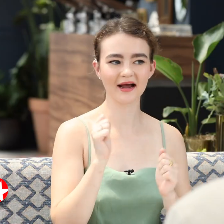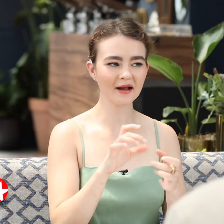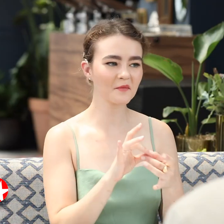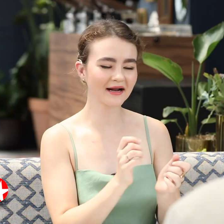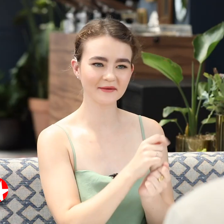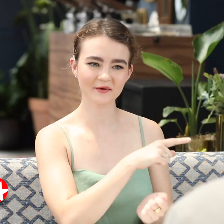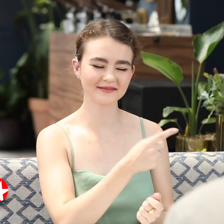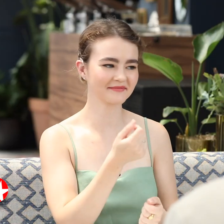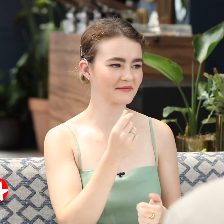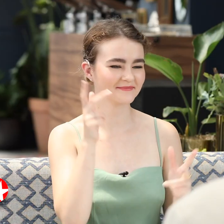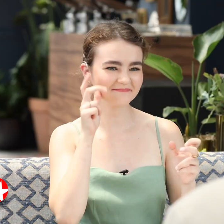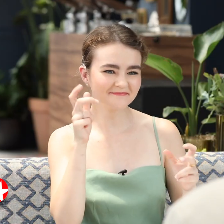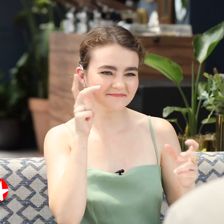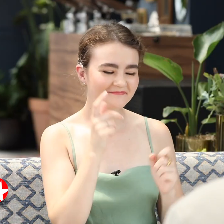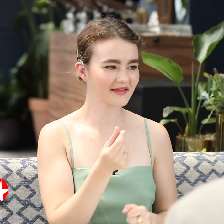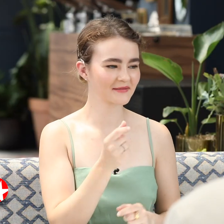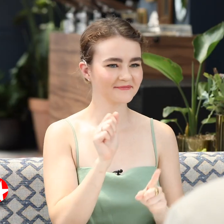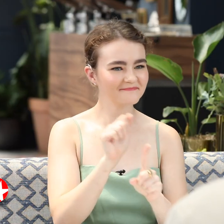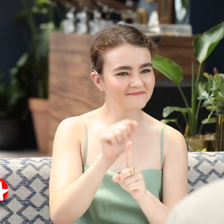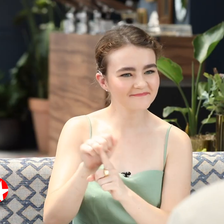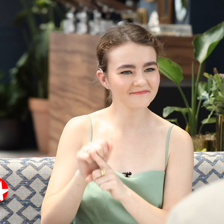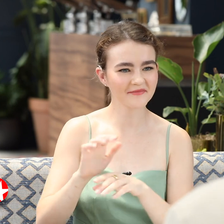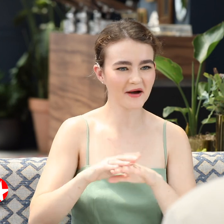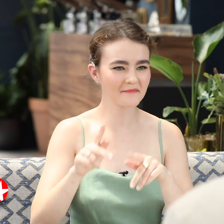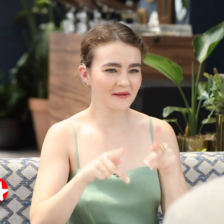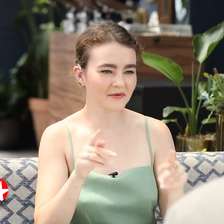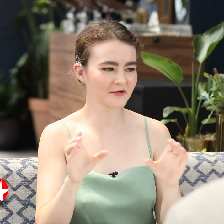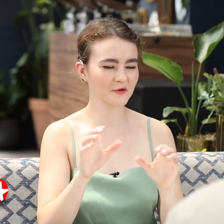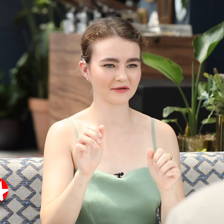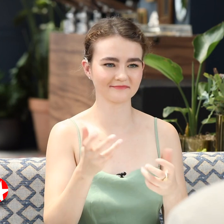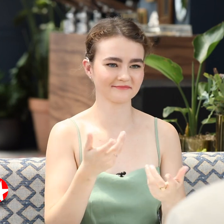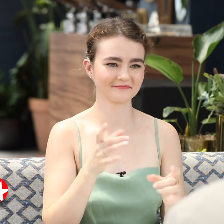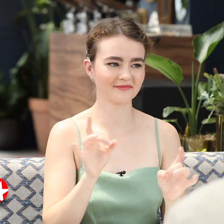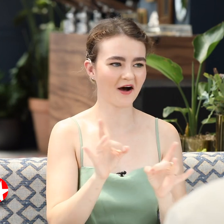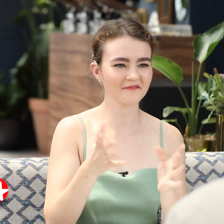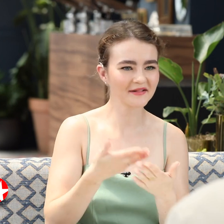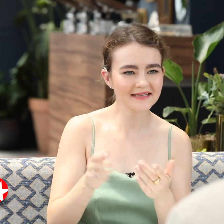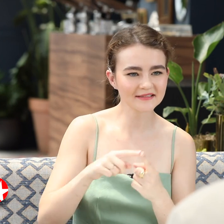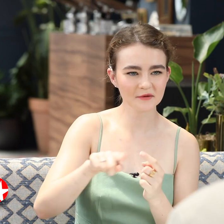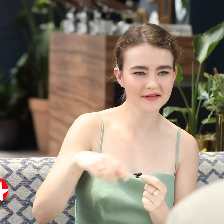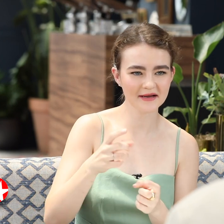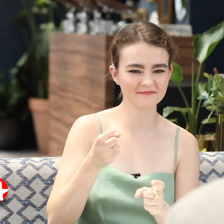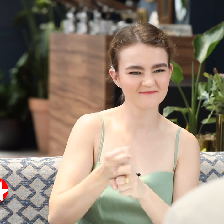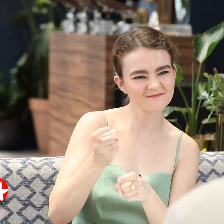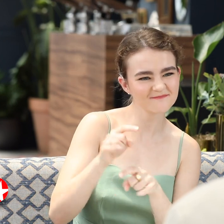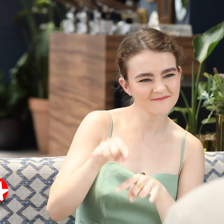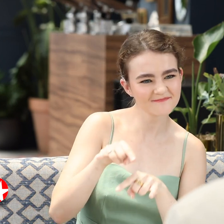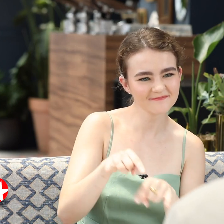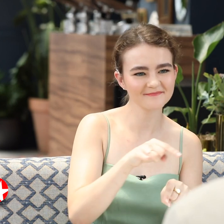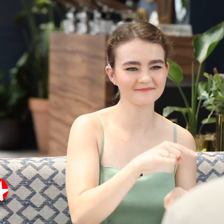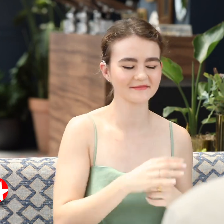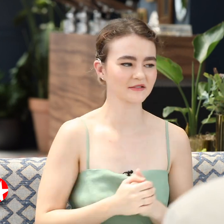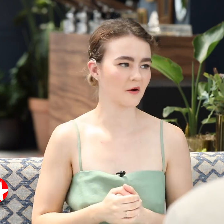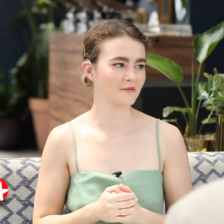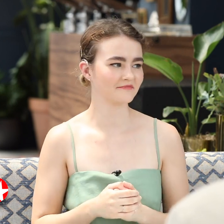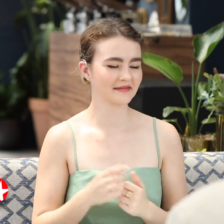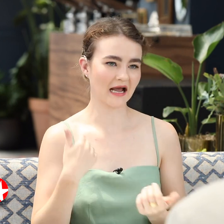was kind of already akin to Puck. I think I'm a little impish. I love to play tricks on people. So I felt like I was really ready for this